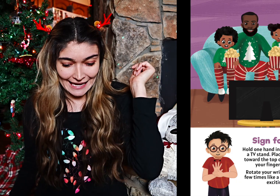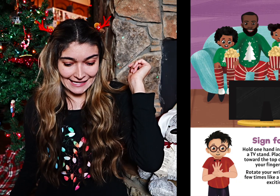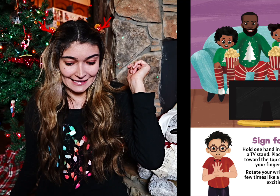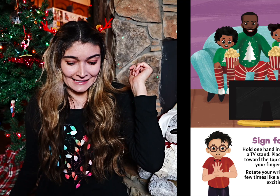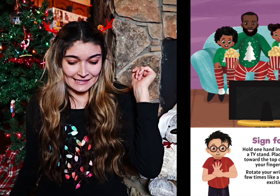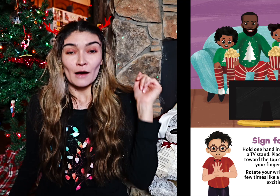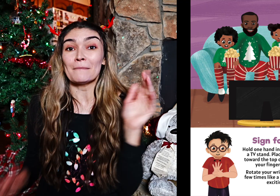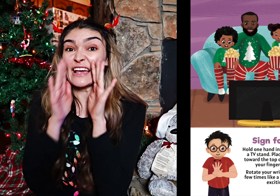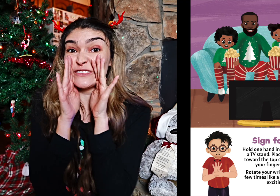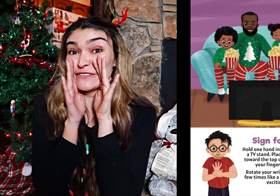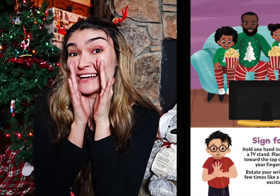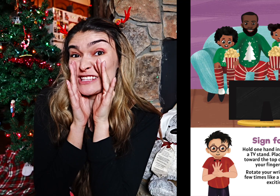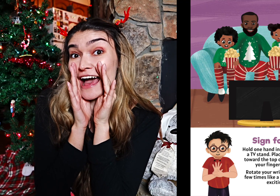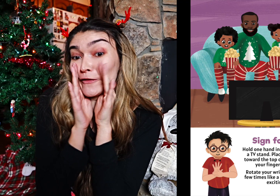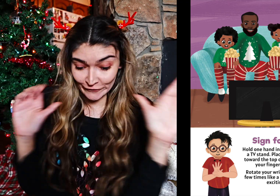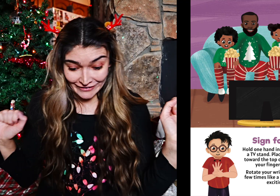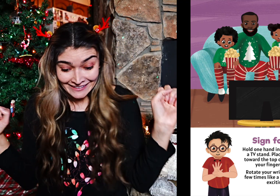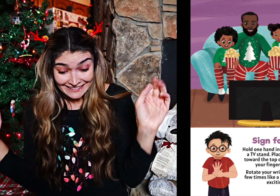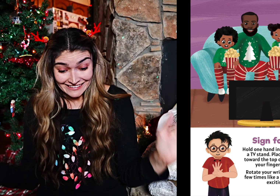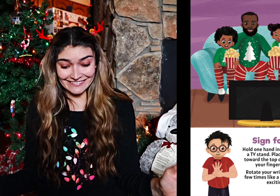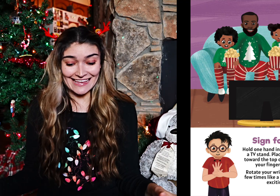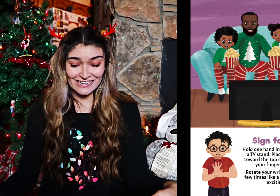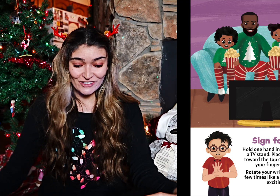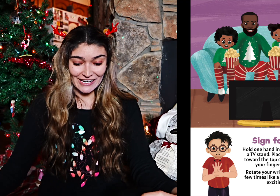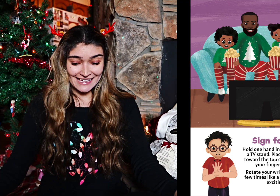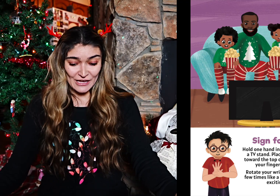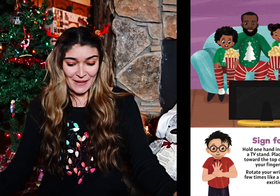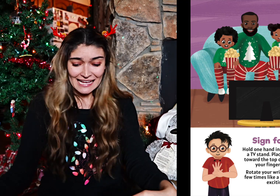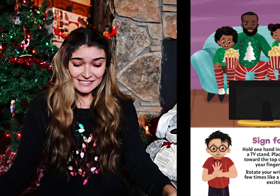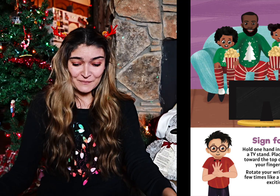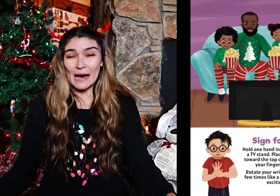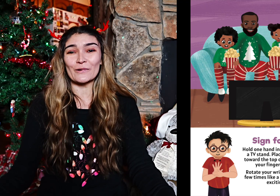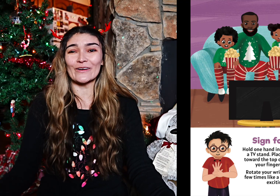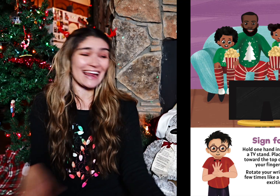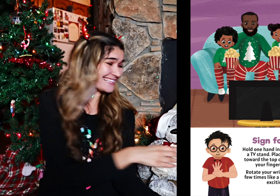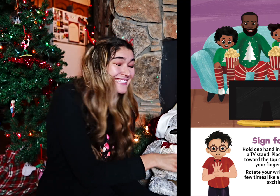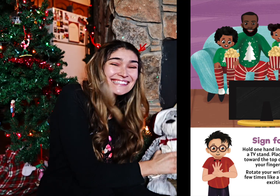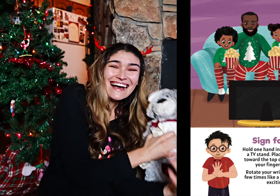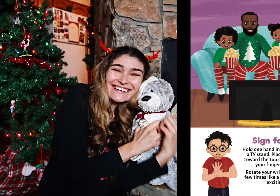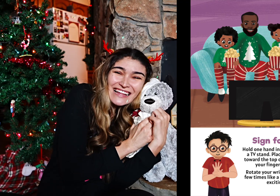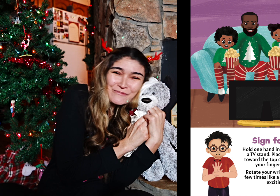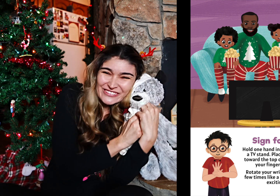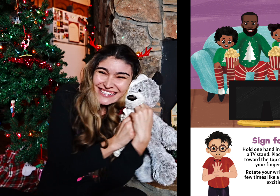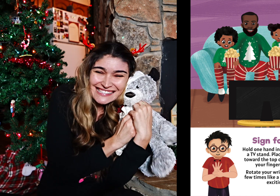like? My favorite is Elf. Get a drink, pass the popcorn, and snuggle up real